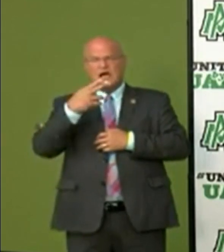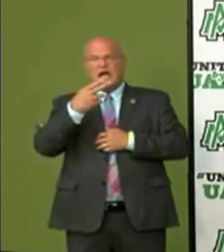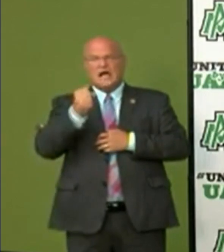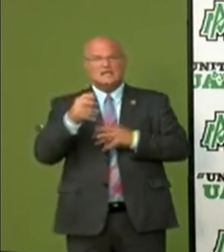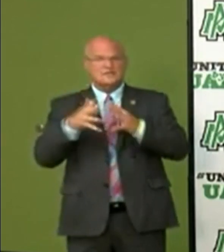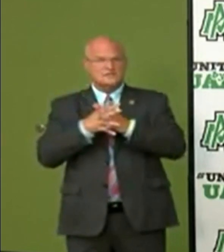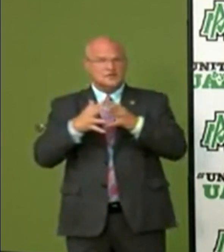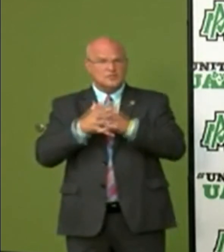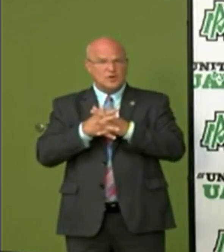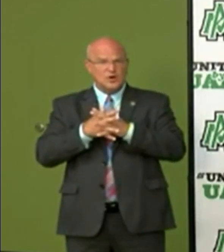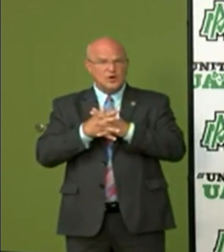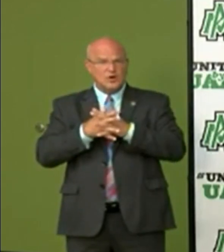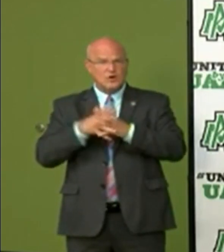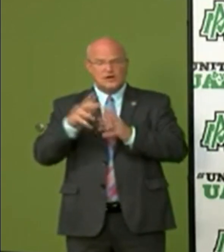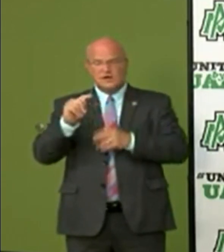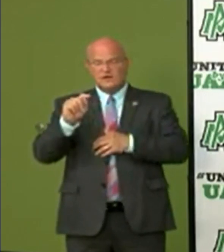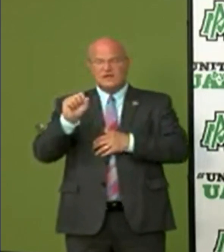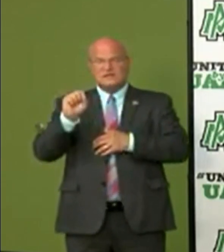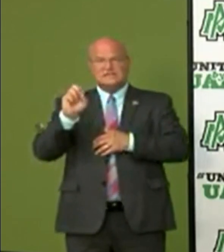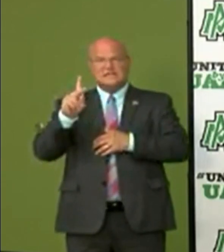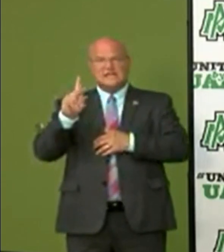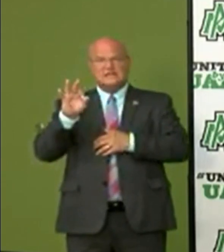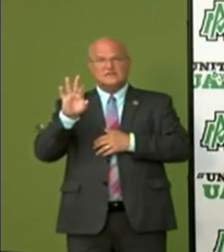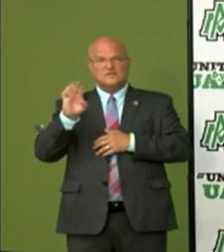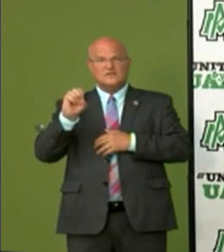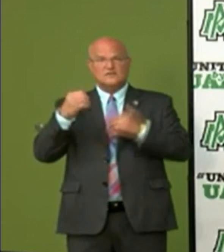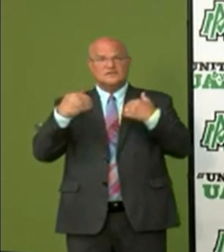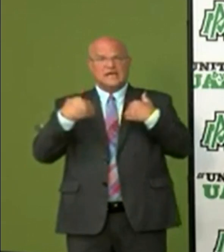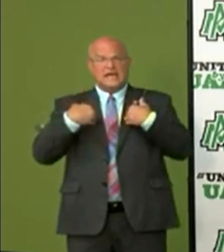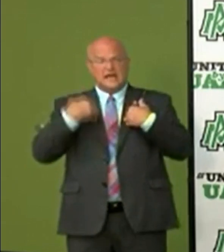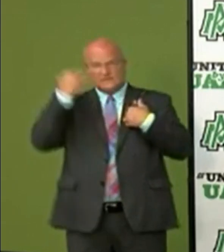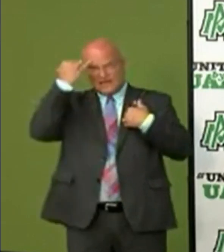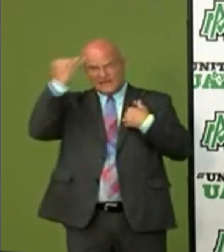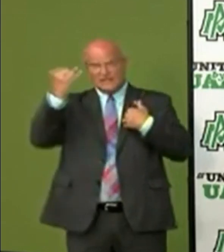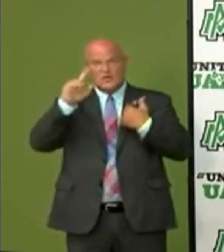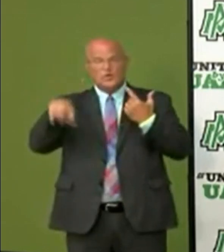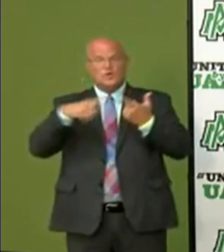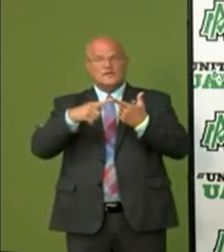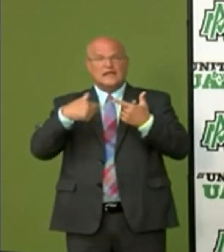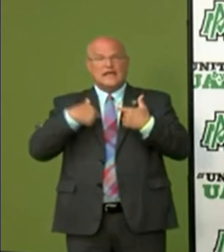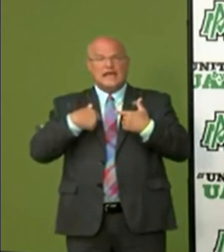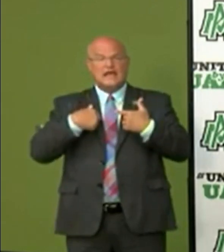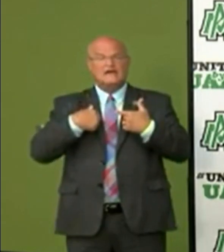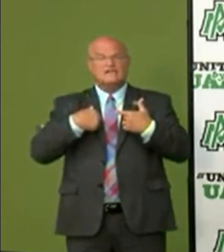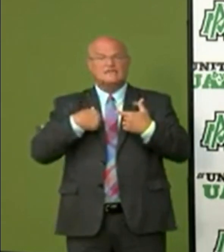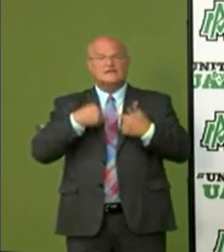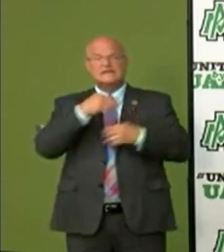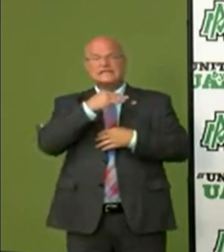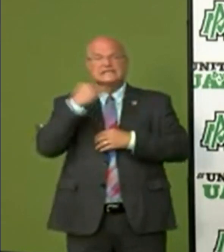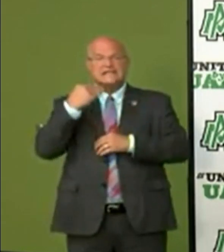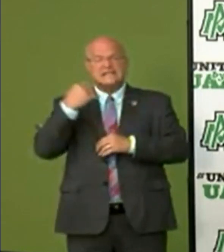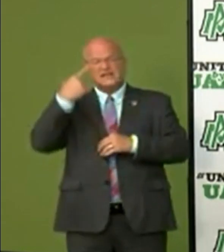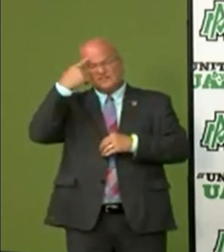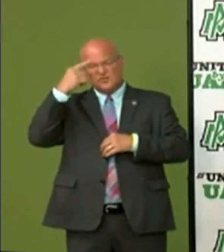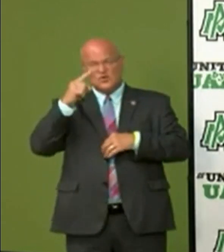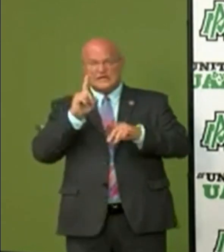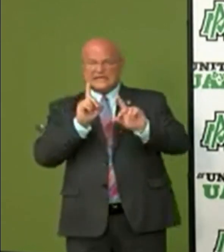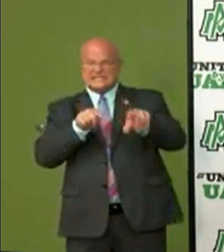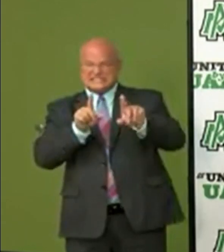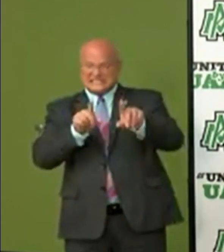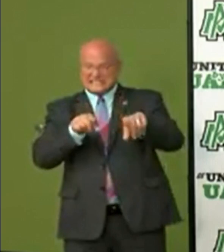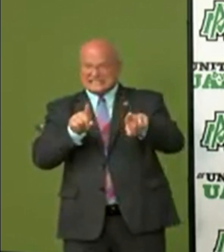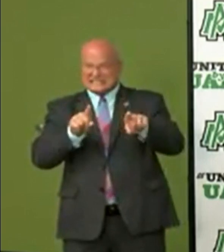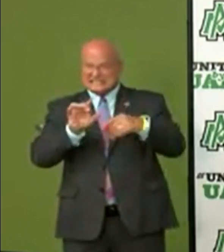football, is the task force got a deadline on when they're going to come out with their recommendations for attendance and that type of thing,